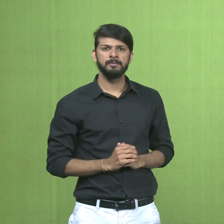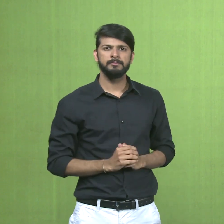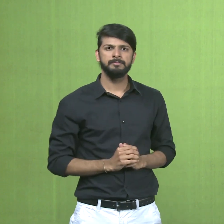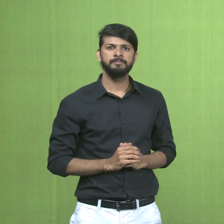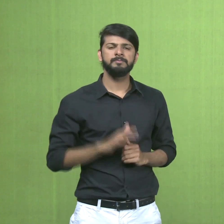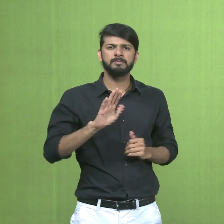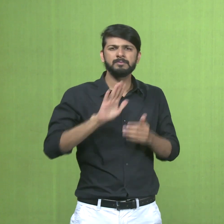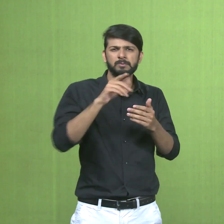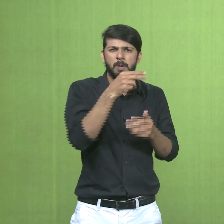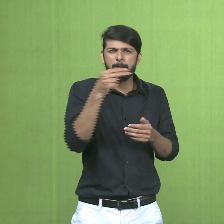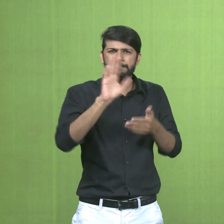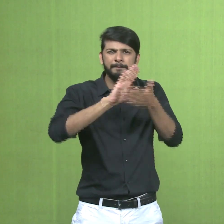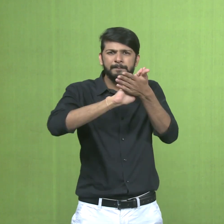very prominent.